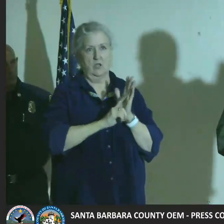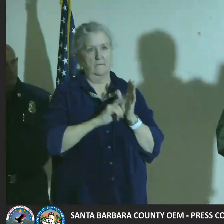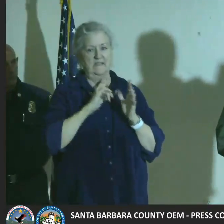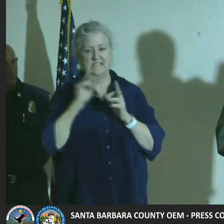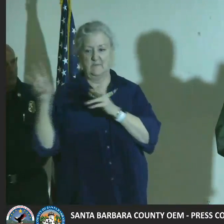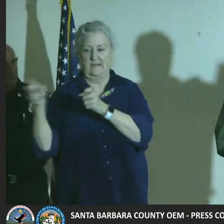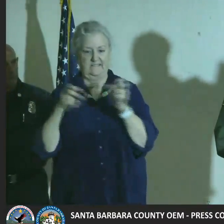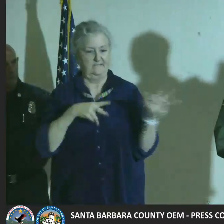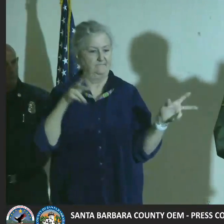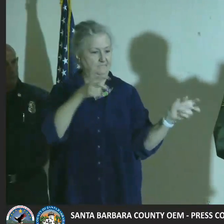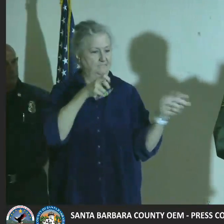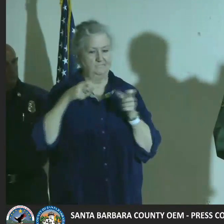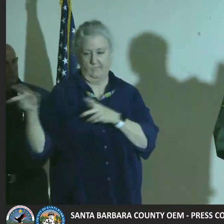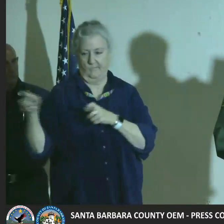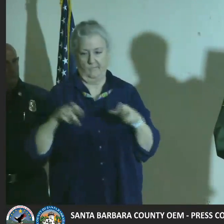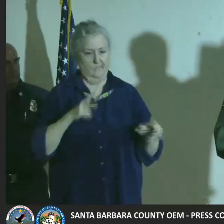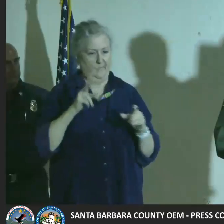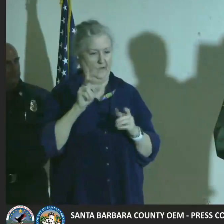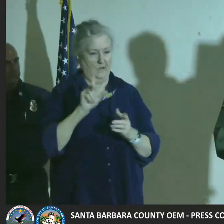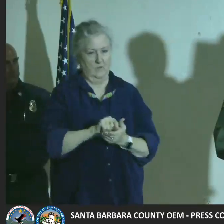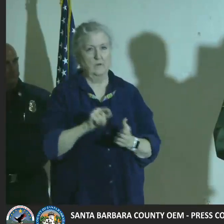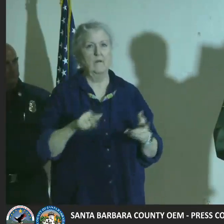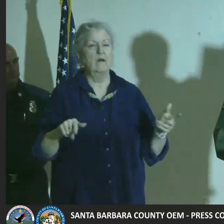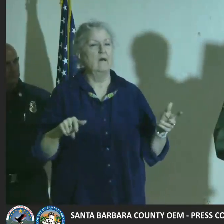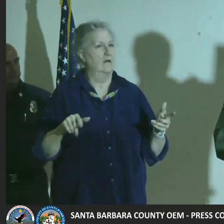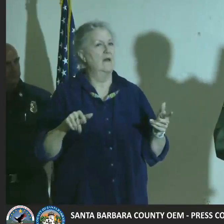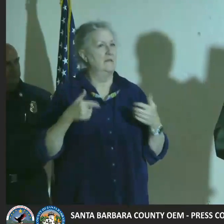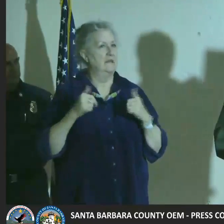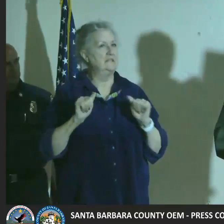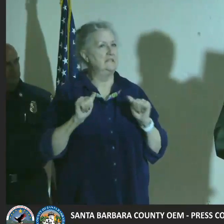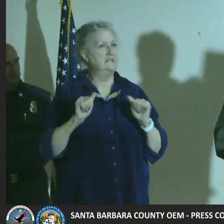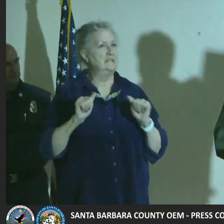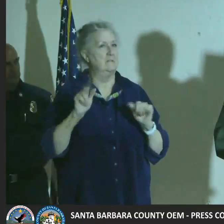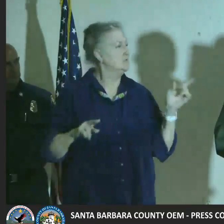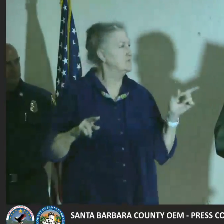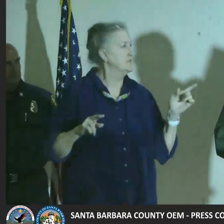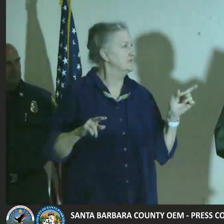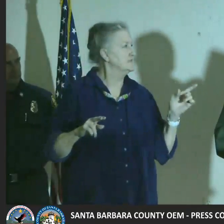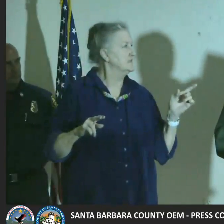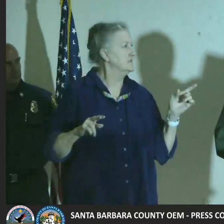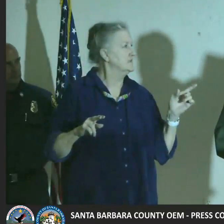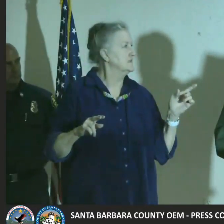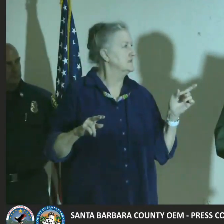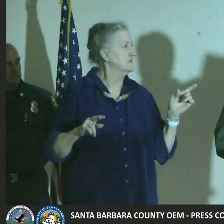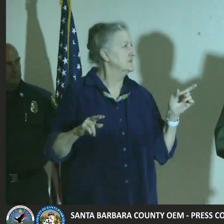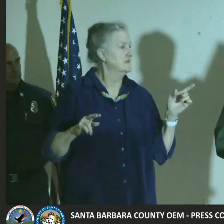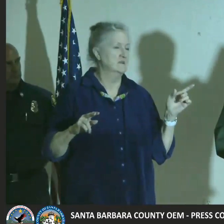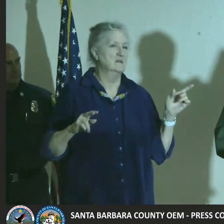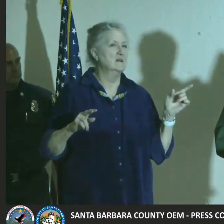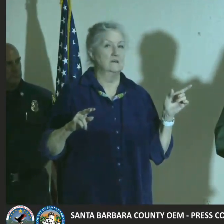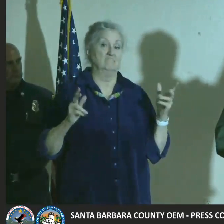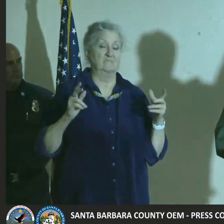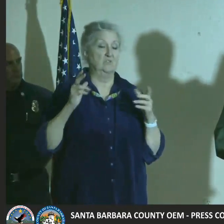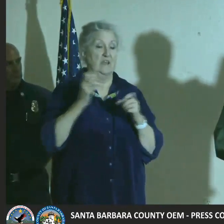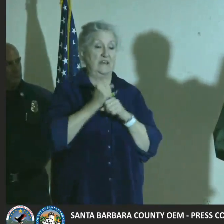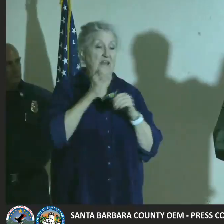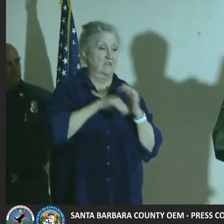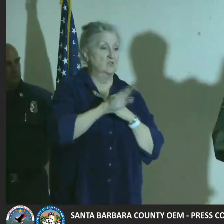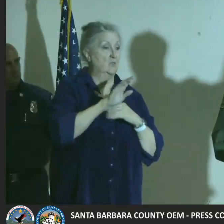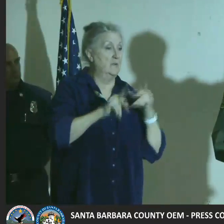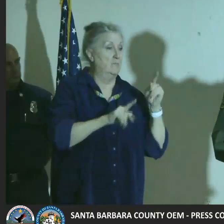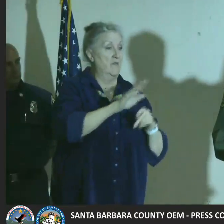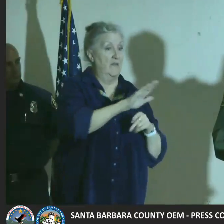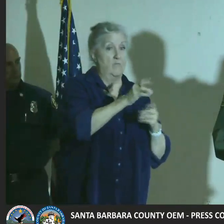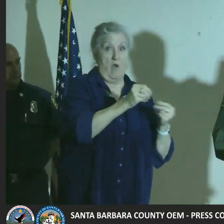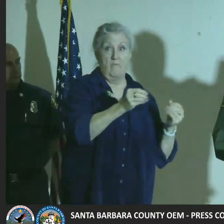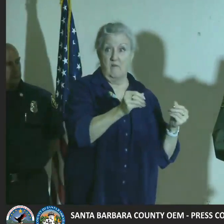and pasted together. And the attempt to use this presumably to gain access to